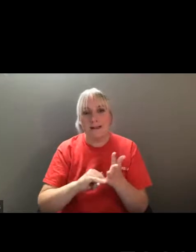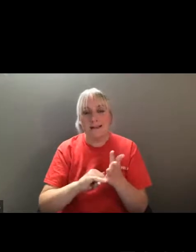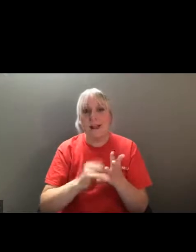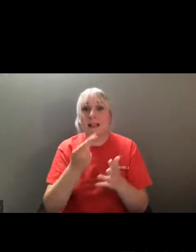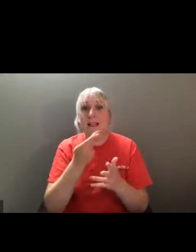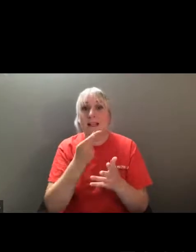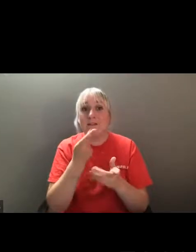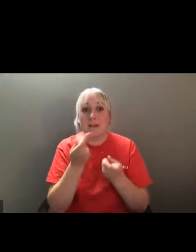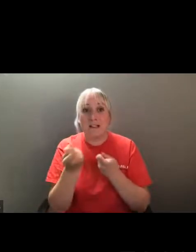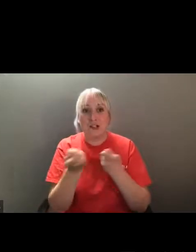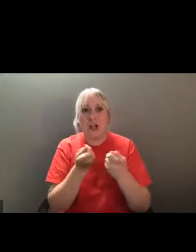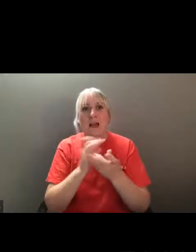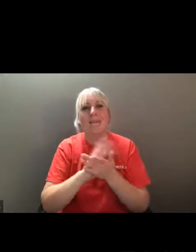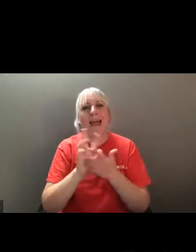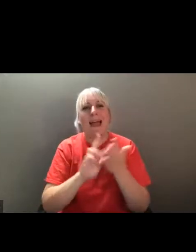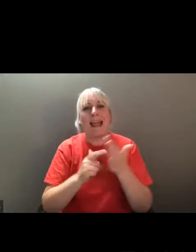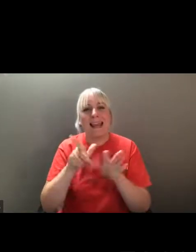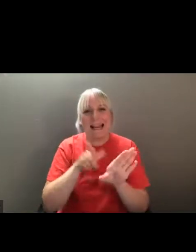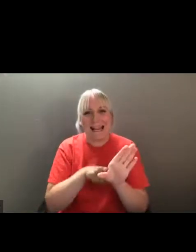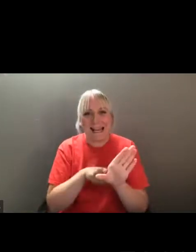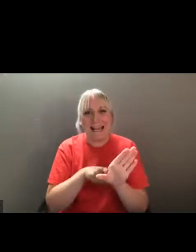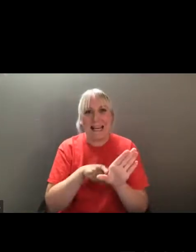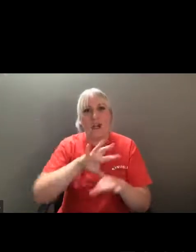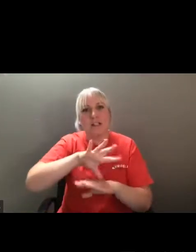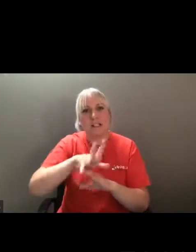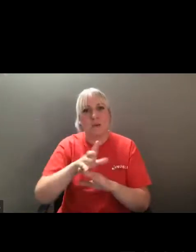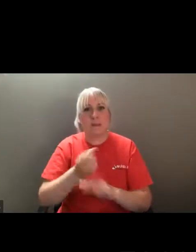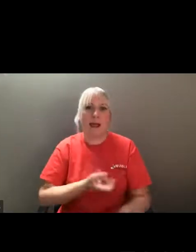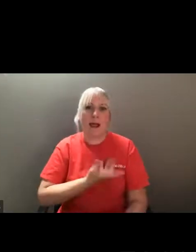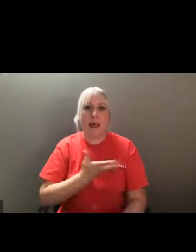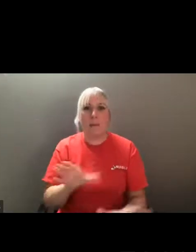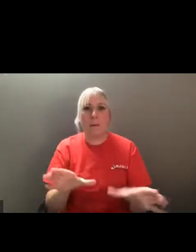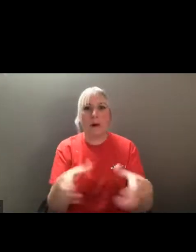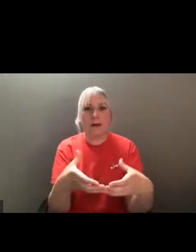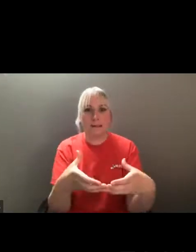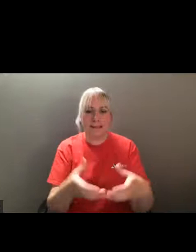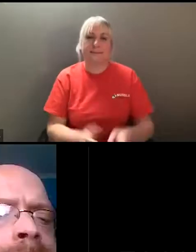Henley Constituency Labour Party. So over to you, Paul.